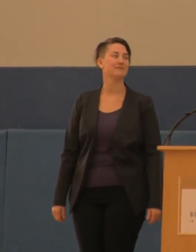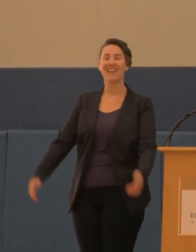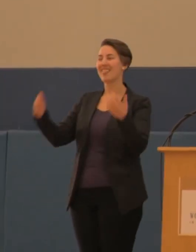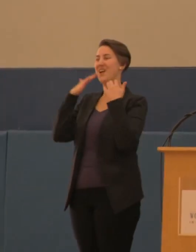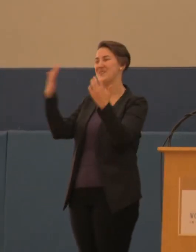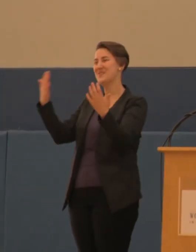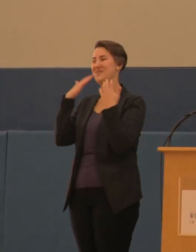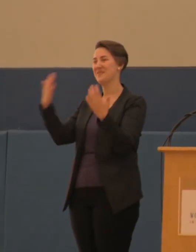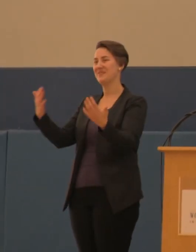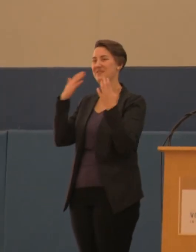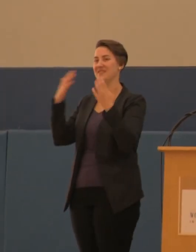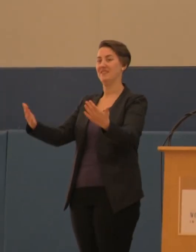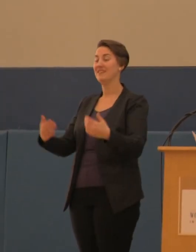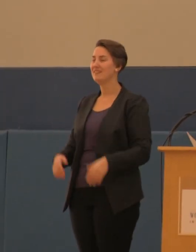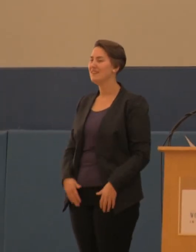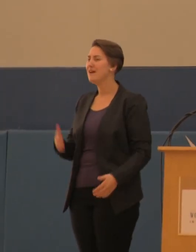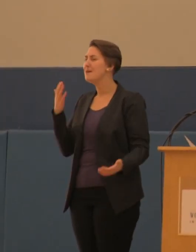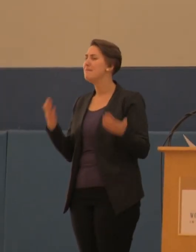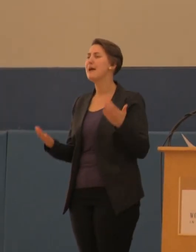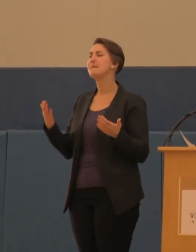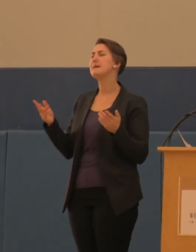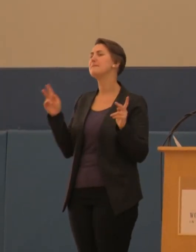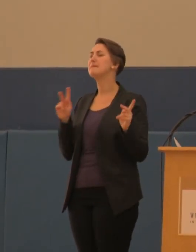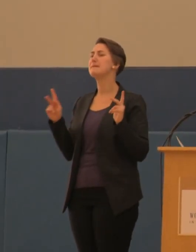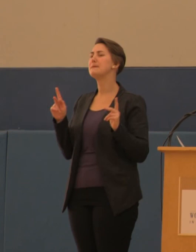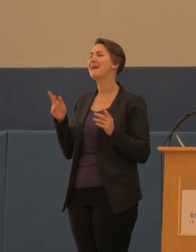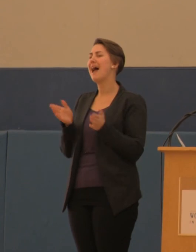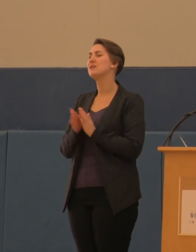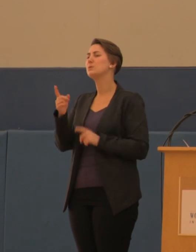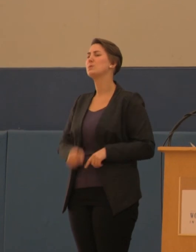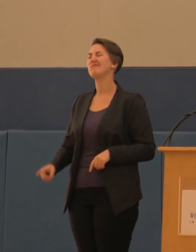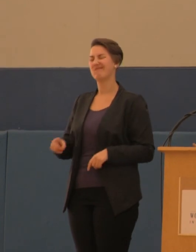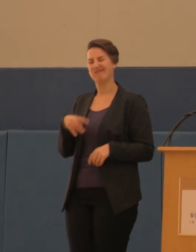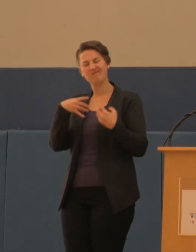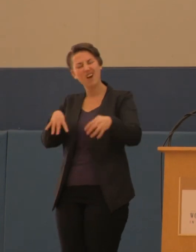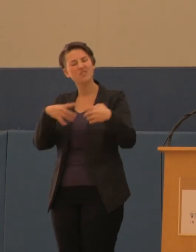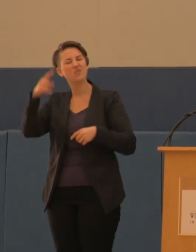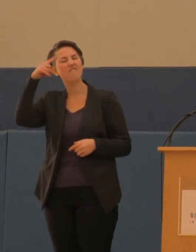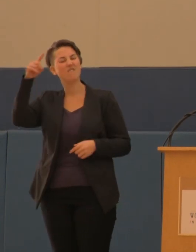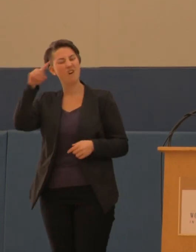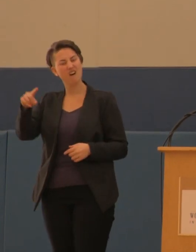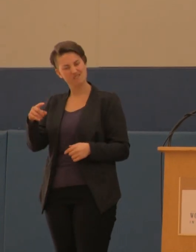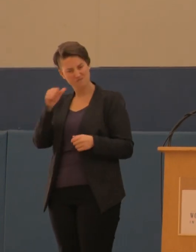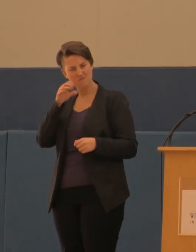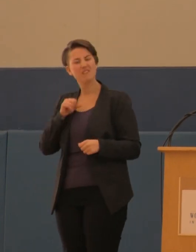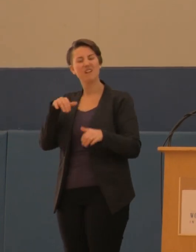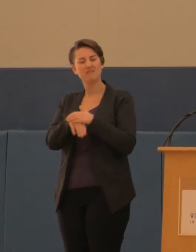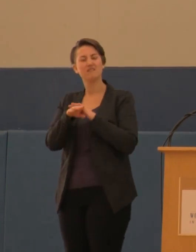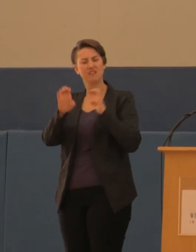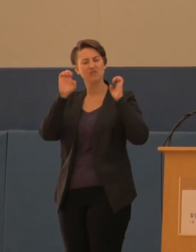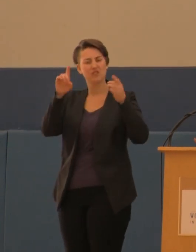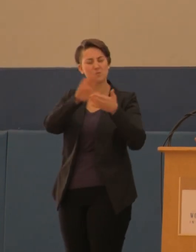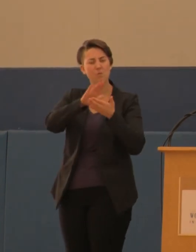Thank you. People may have asked you today, why do you march? Women have access to education.